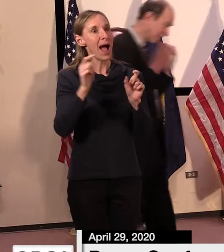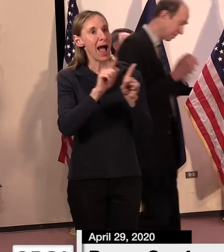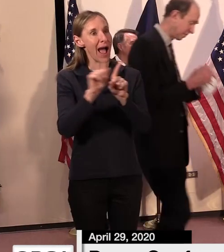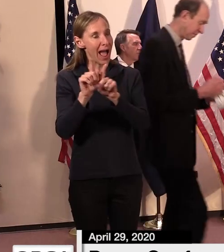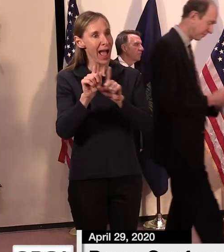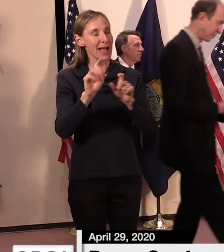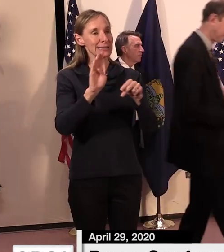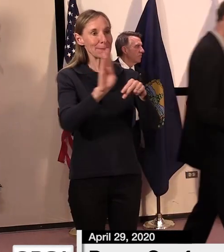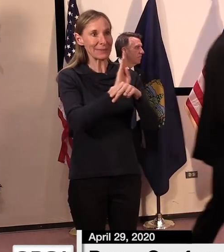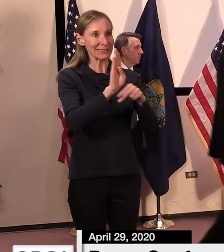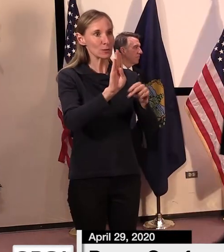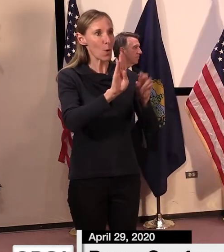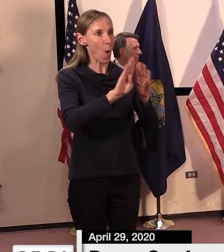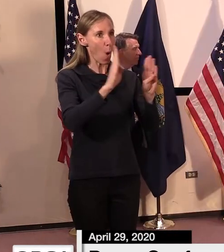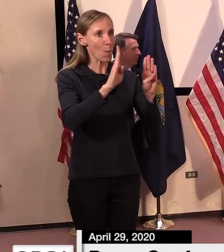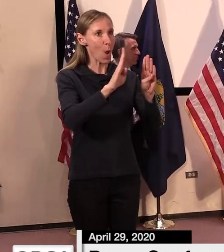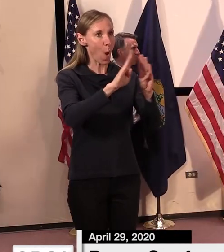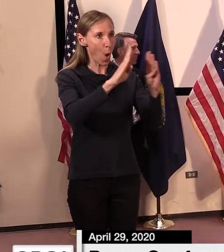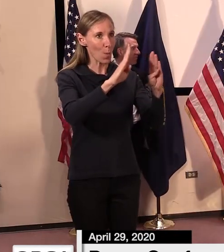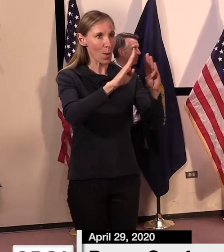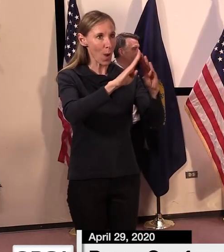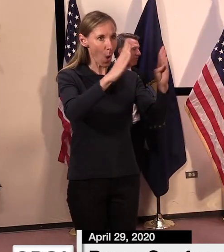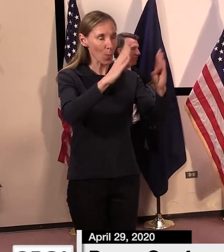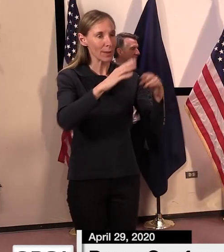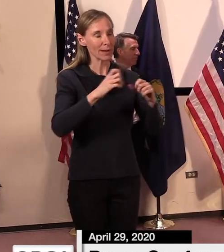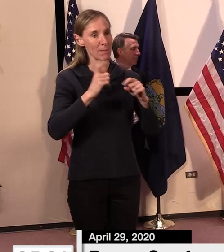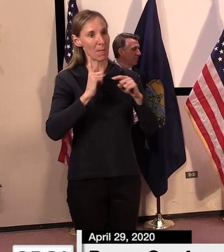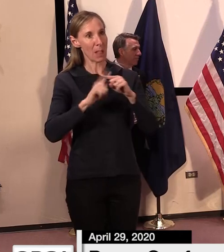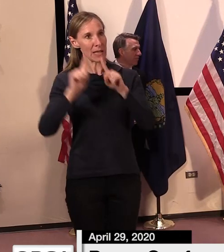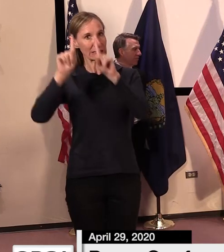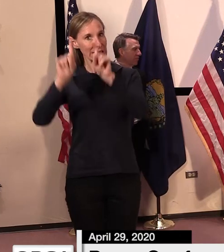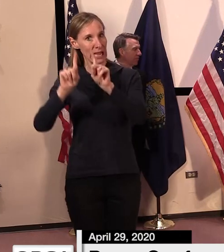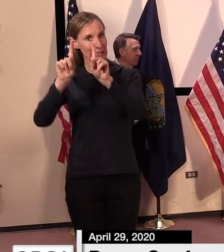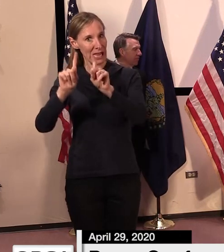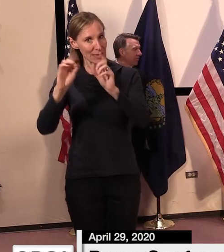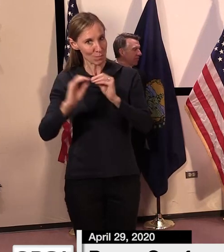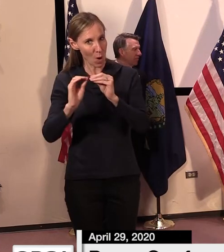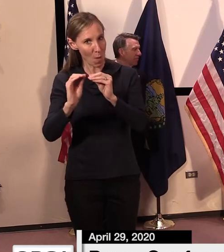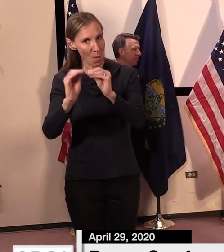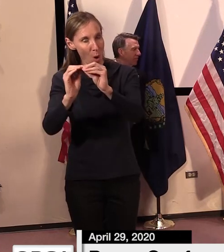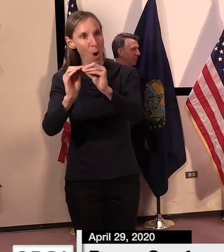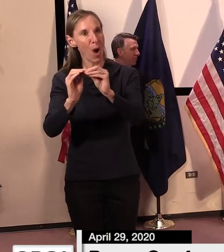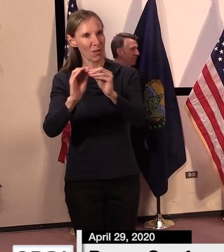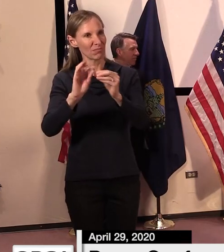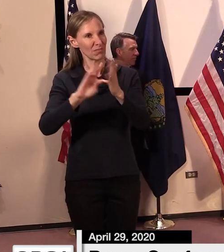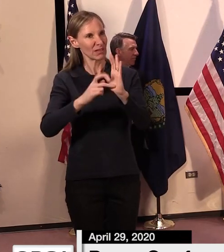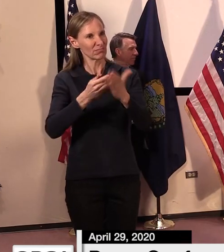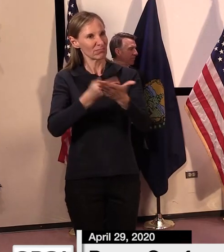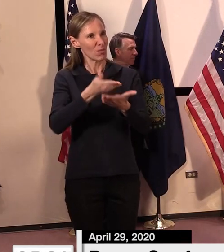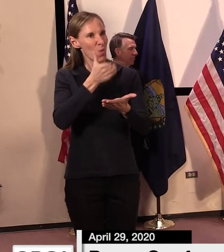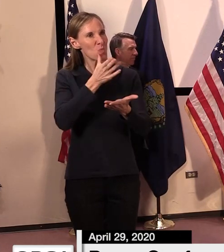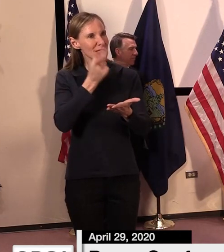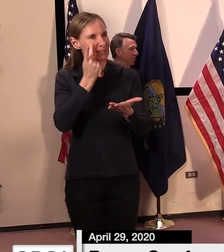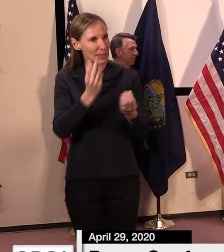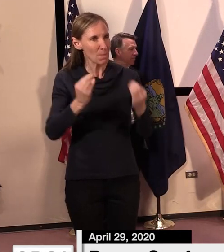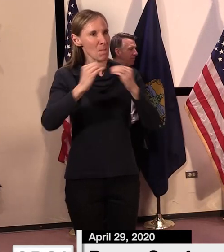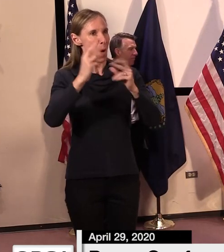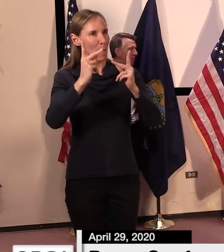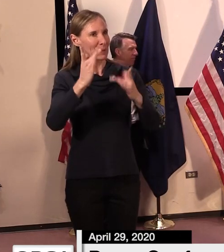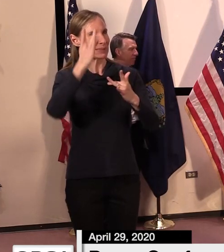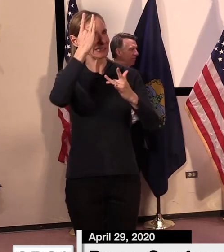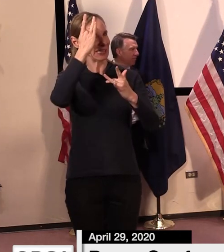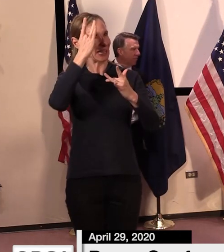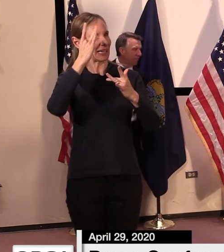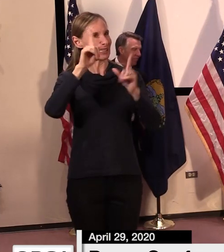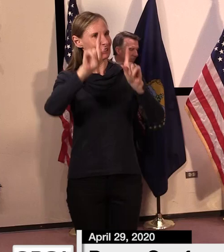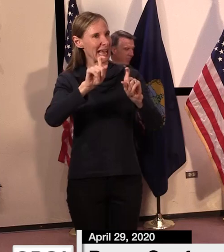economy and the increase in testing. And I was wondering, for